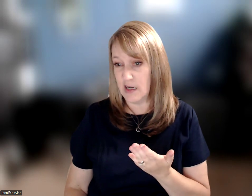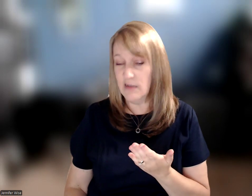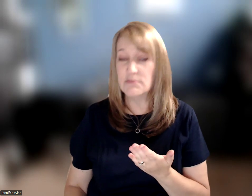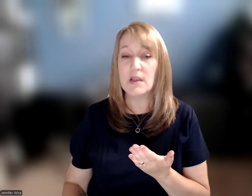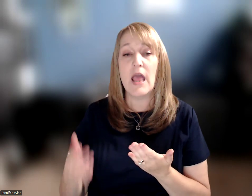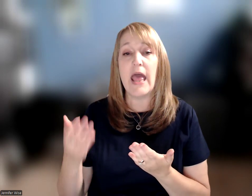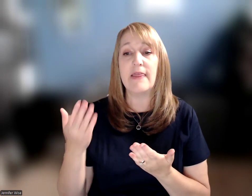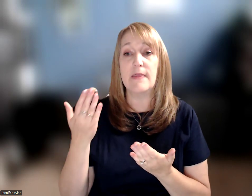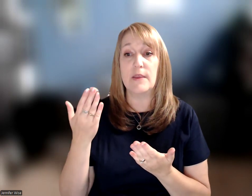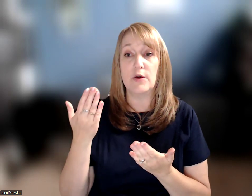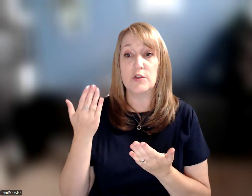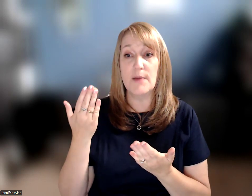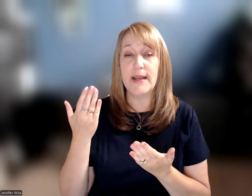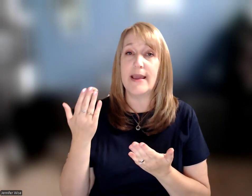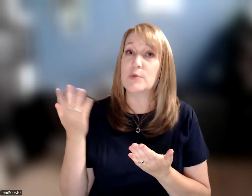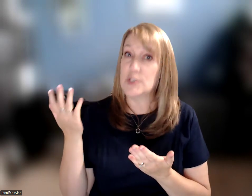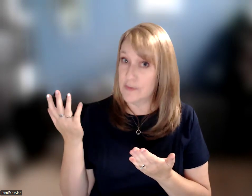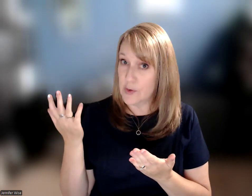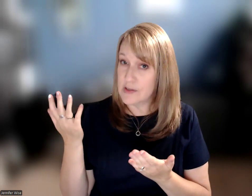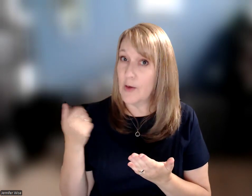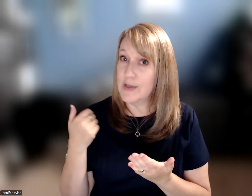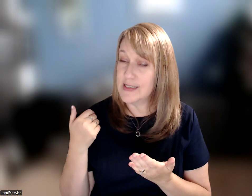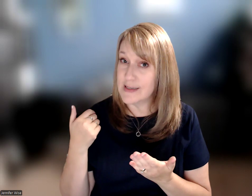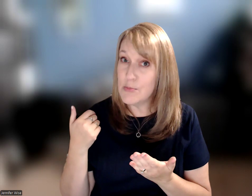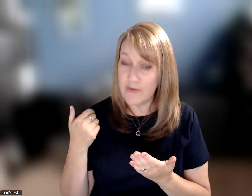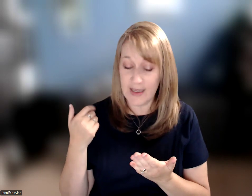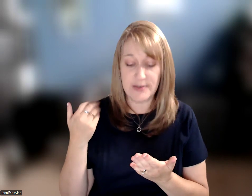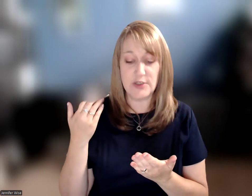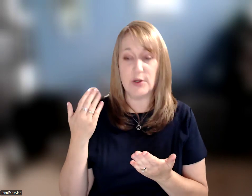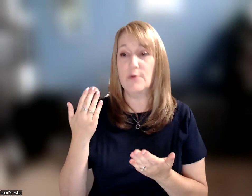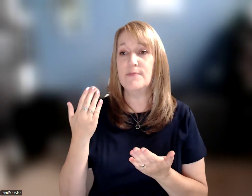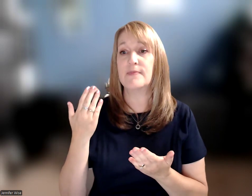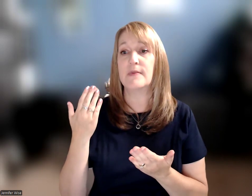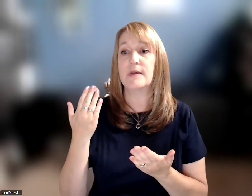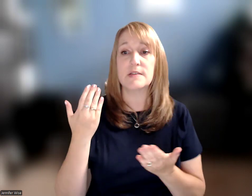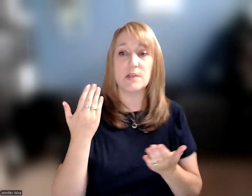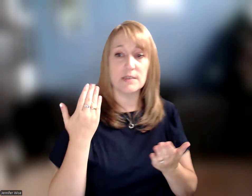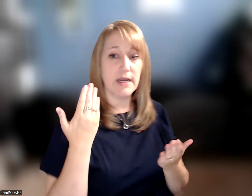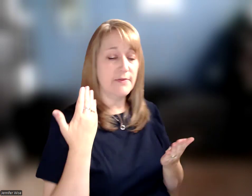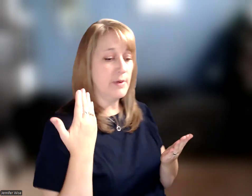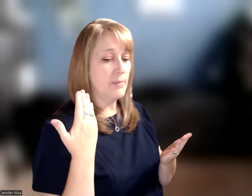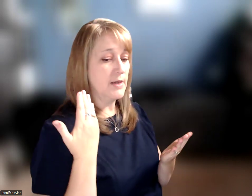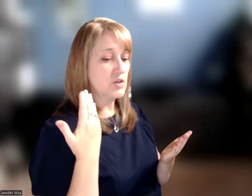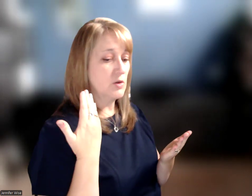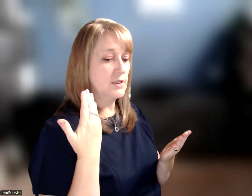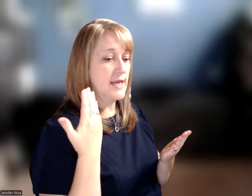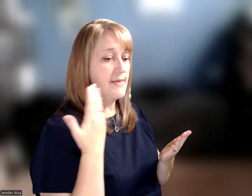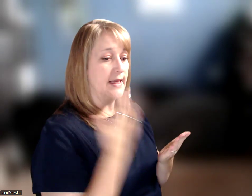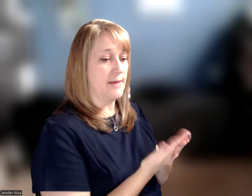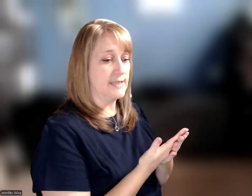there. And then your dominant hand, which of course always does the moving, as you know, starts kind of up here by your shoulder and then it comes